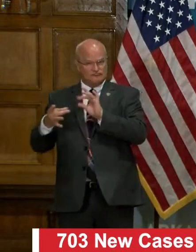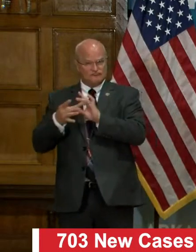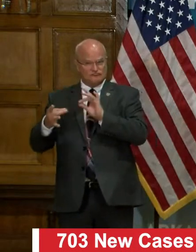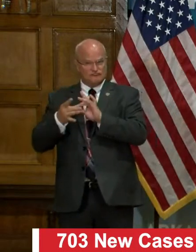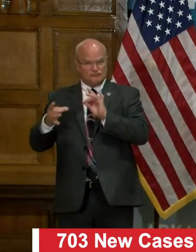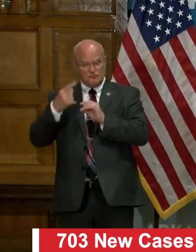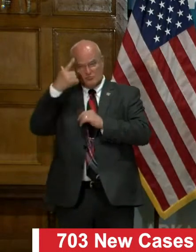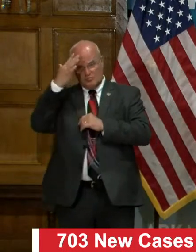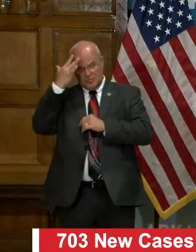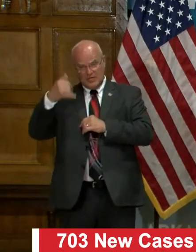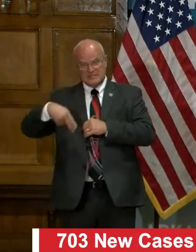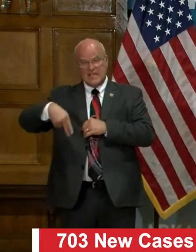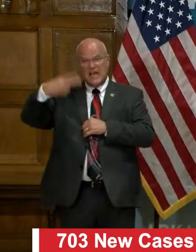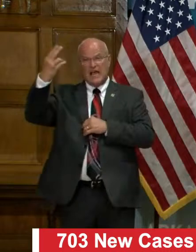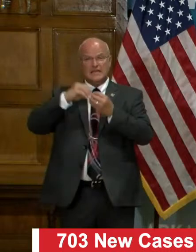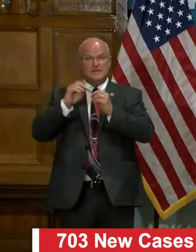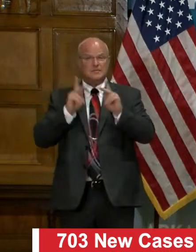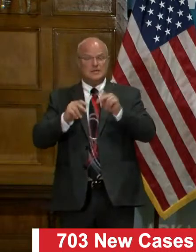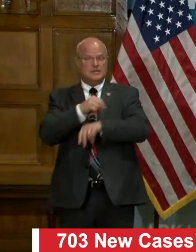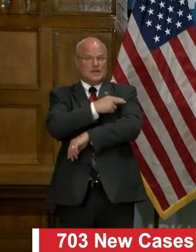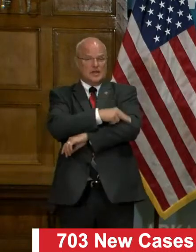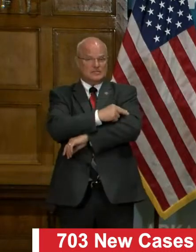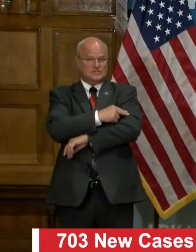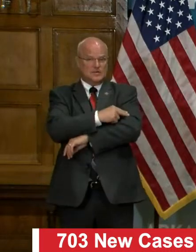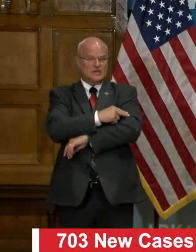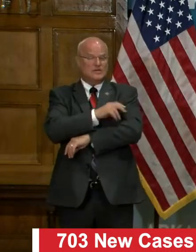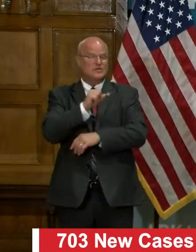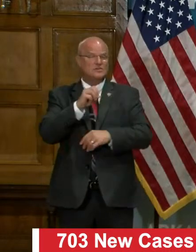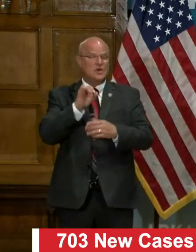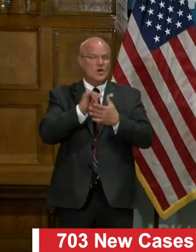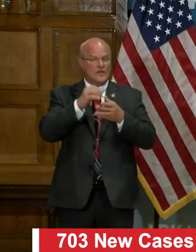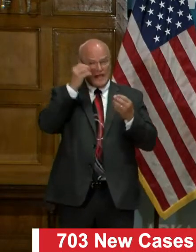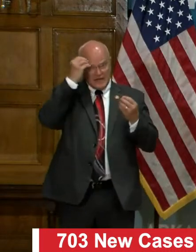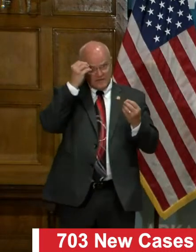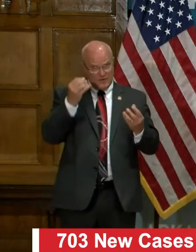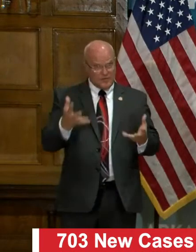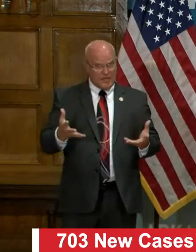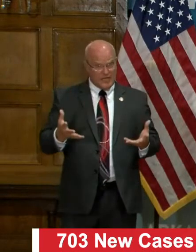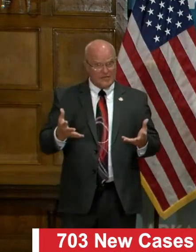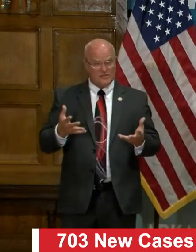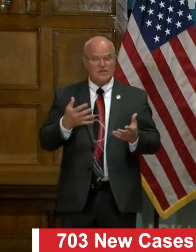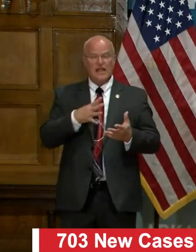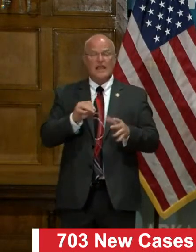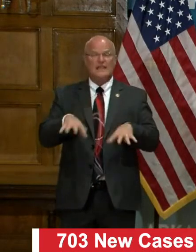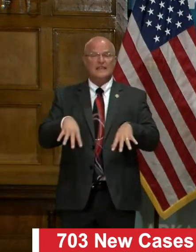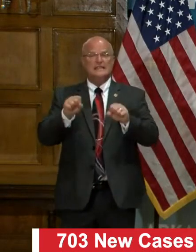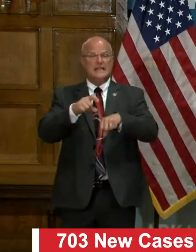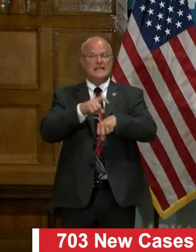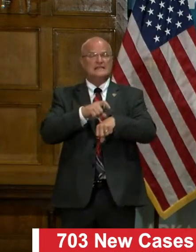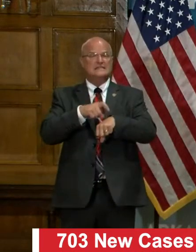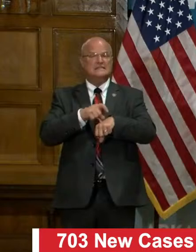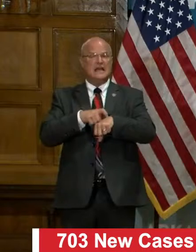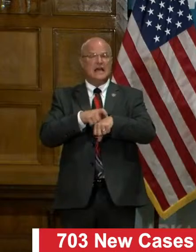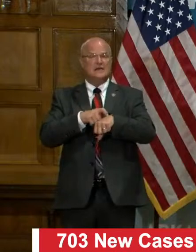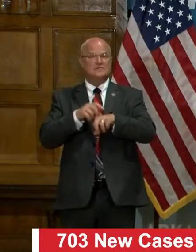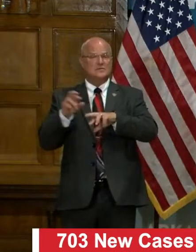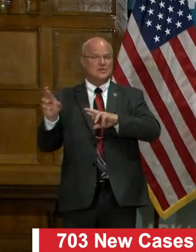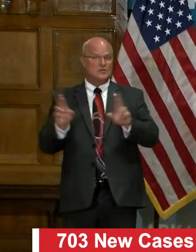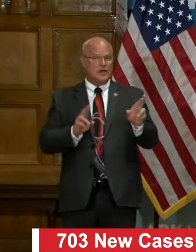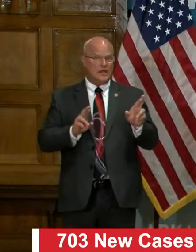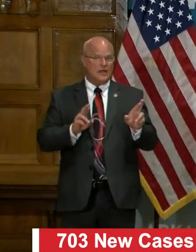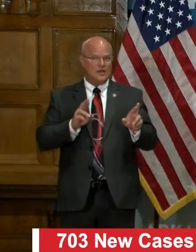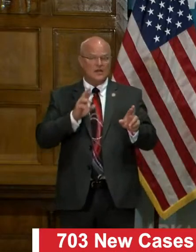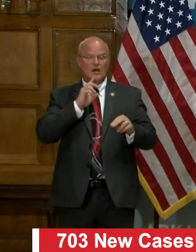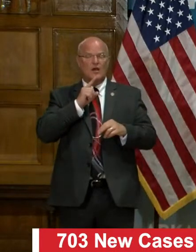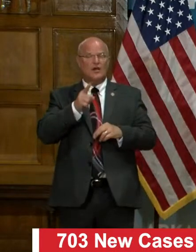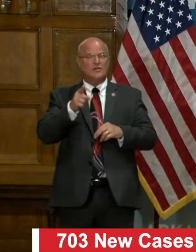high number of people in the hospital. So given that information and the fact that it takes a while to prepare, are